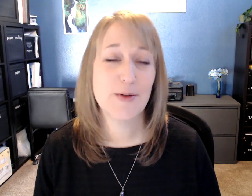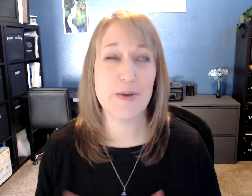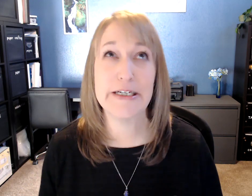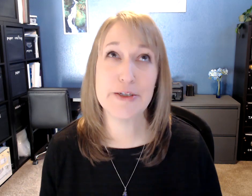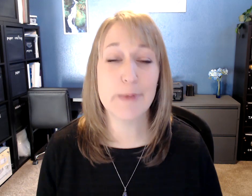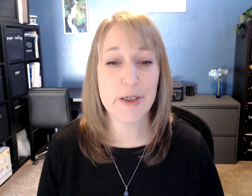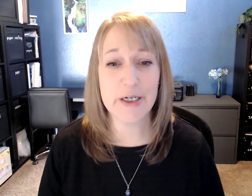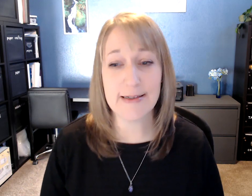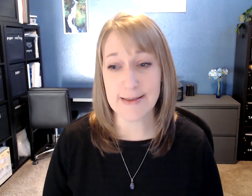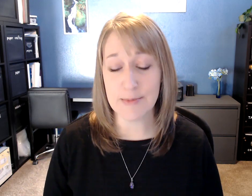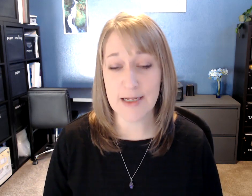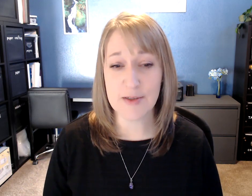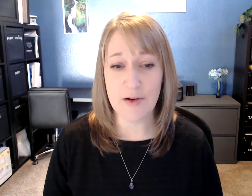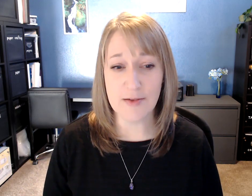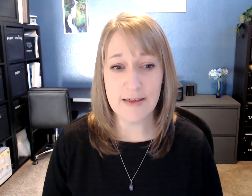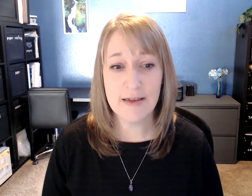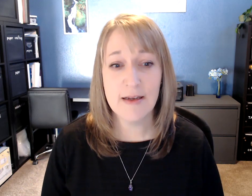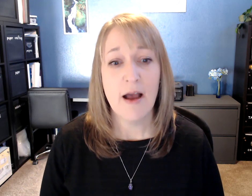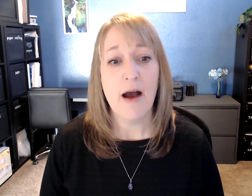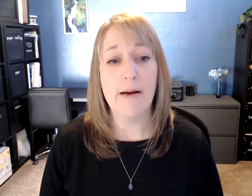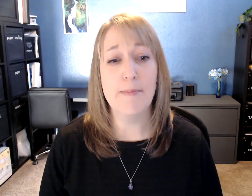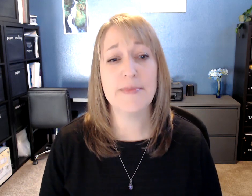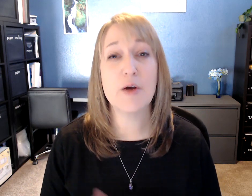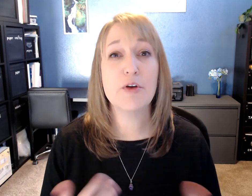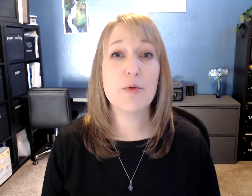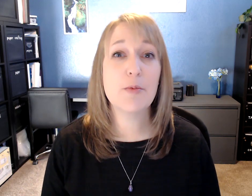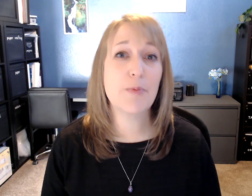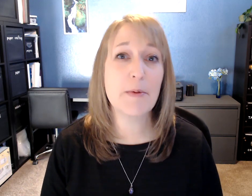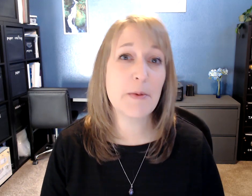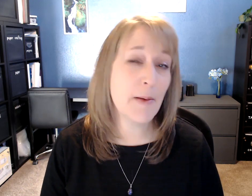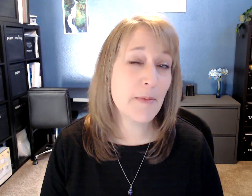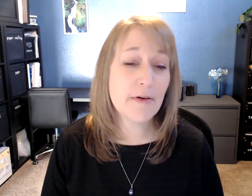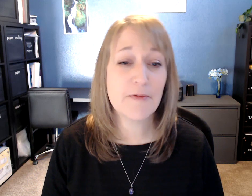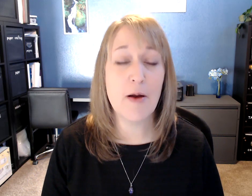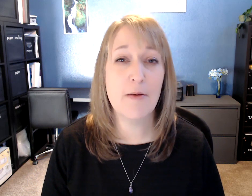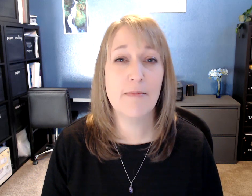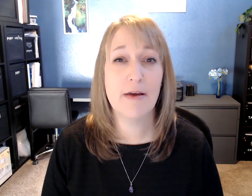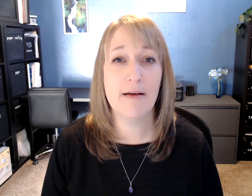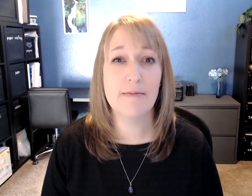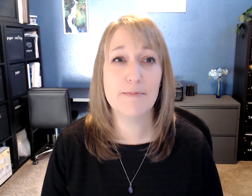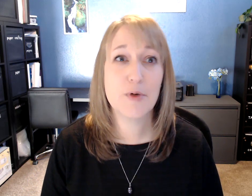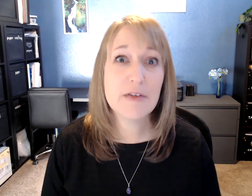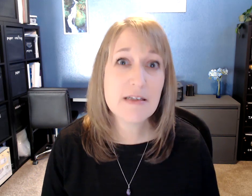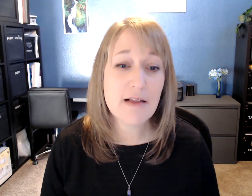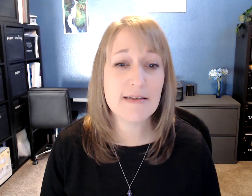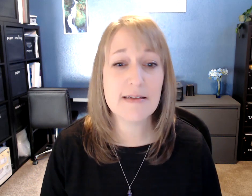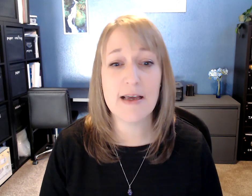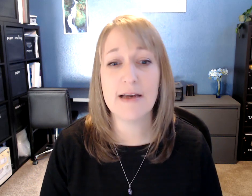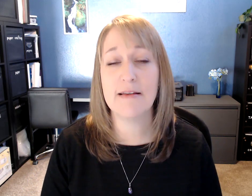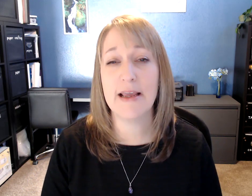or agent marker, as it's sometimes called. So you probably remember from previous classes that the